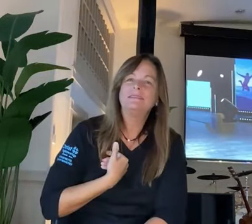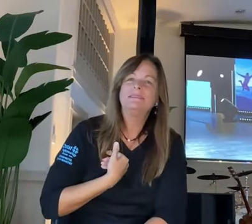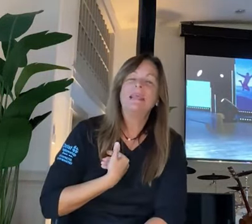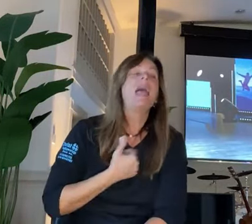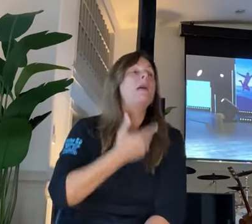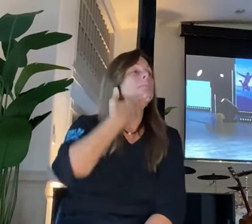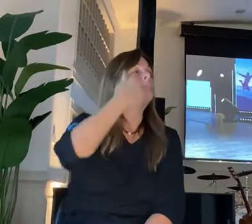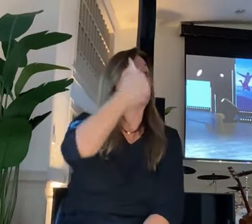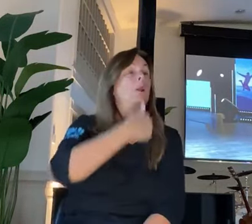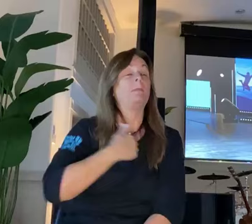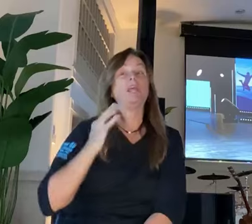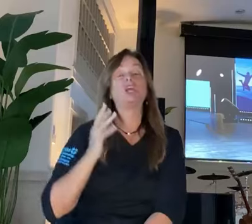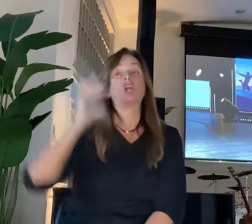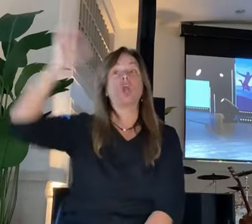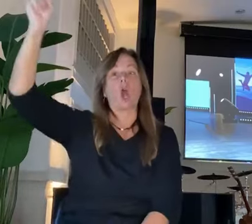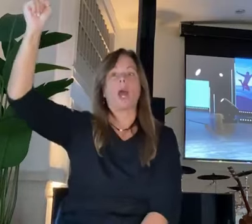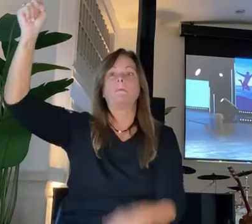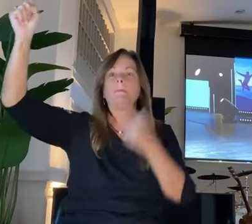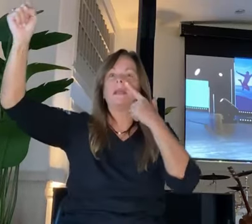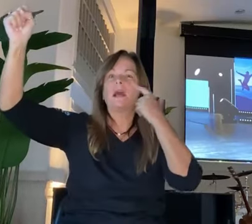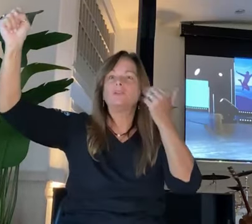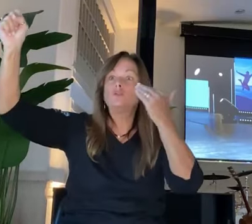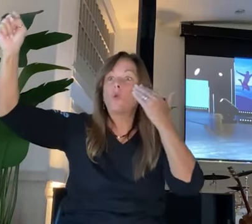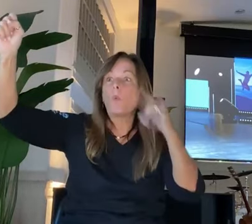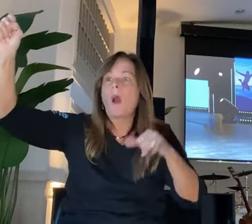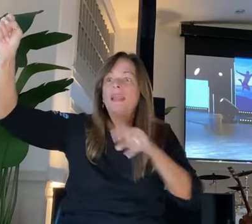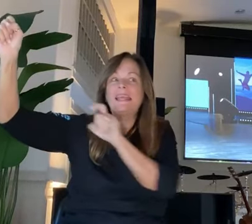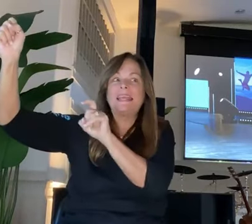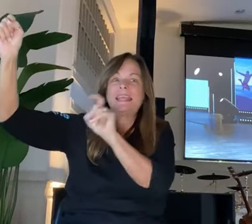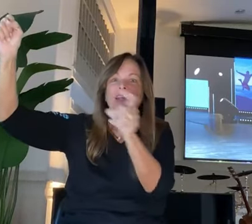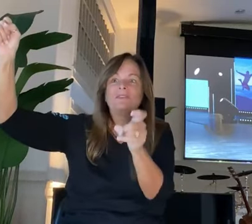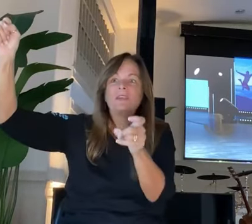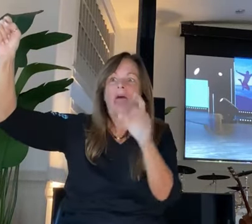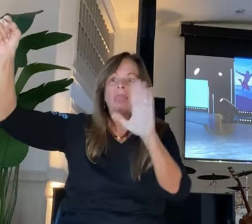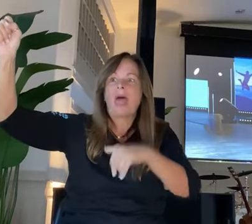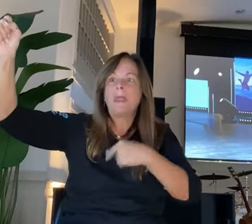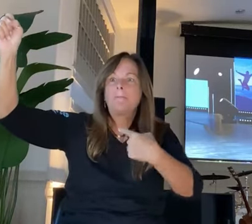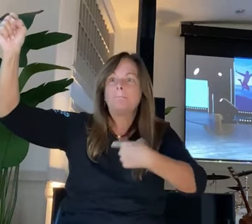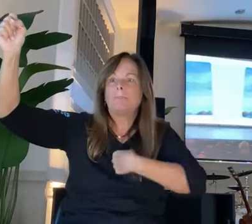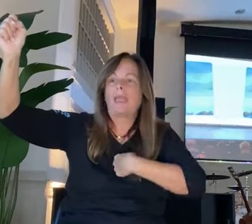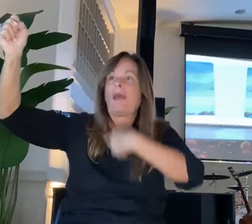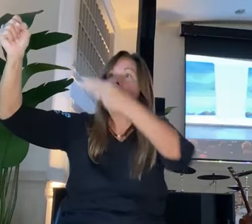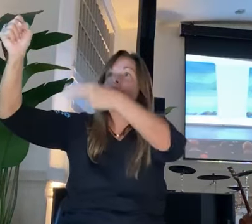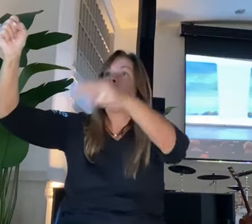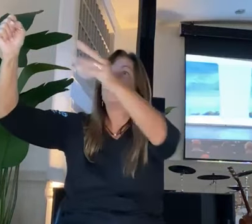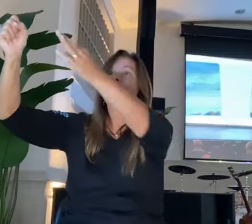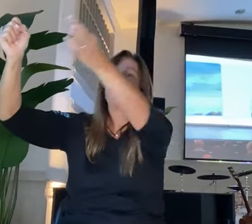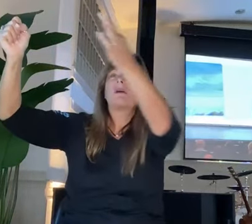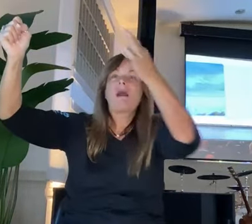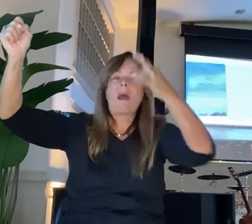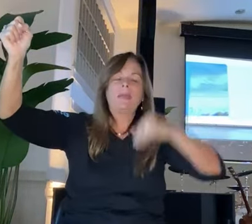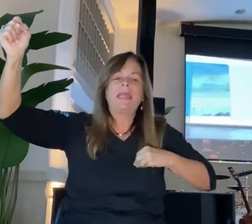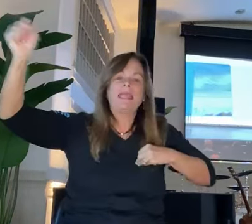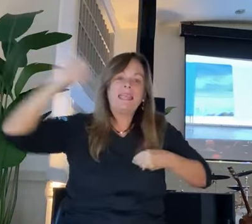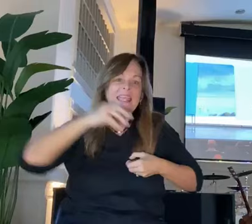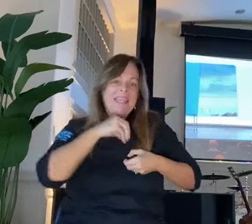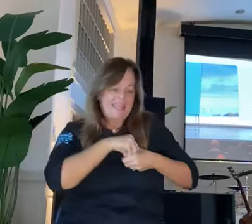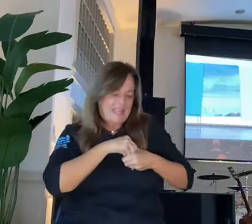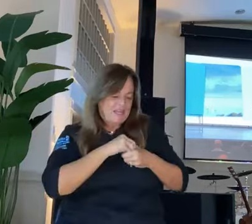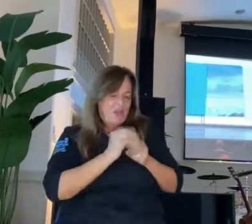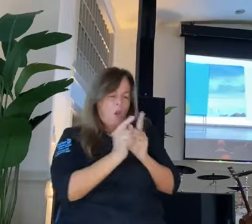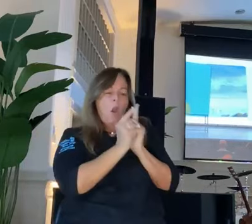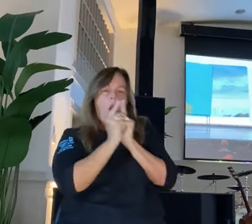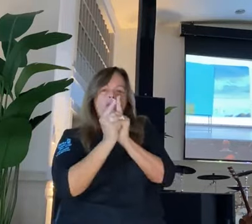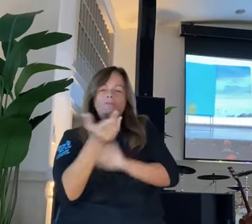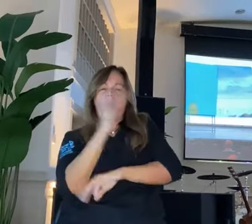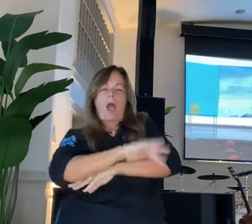residence on the inside of you, because God in you is better than God with you. And when you have the Holy Spirit living inside of you,